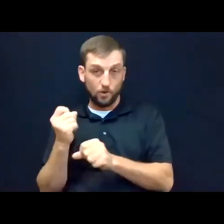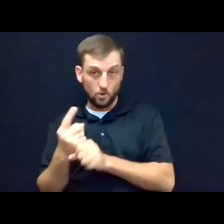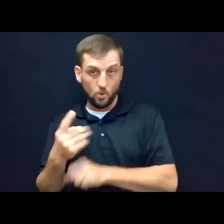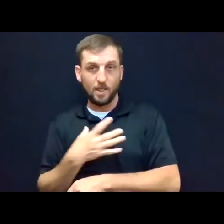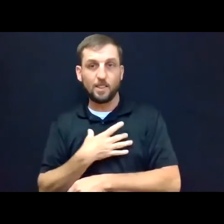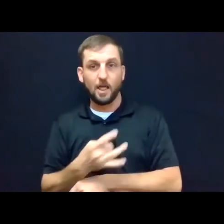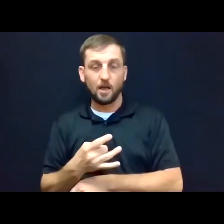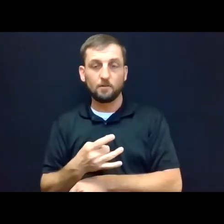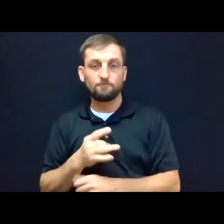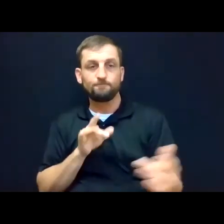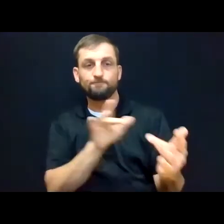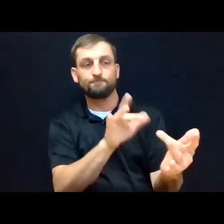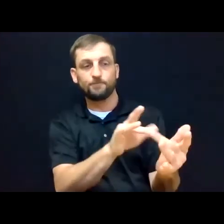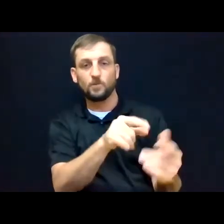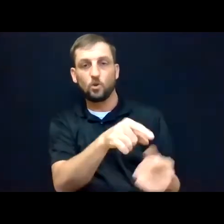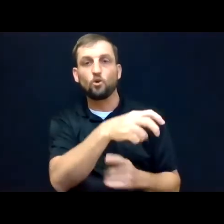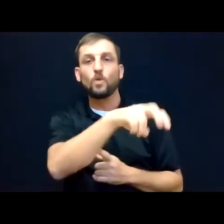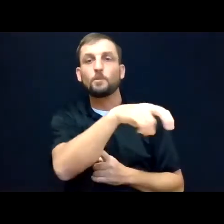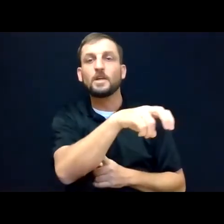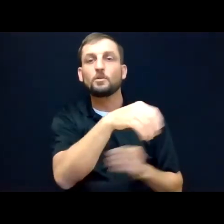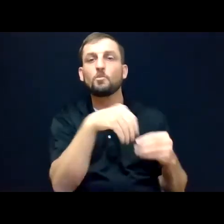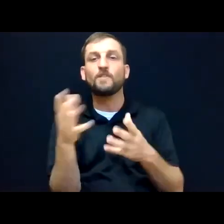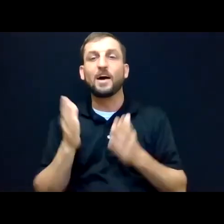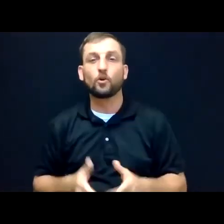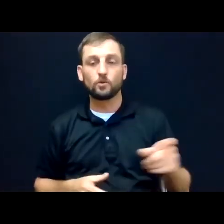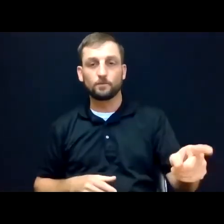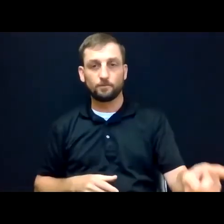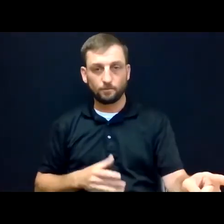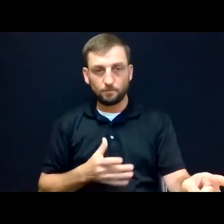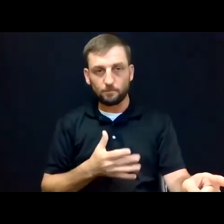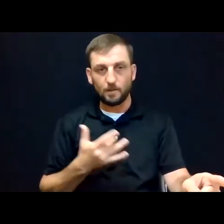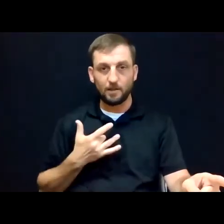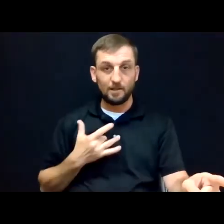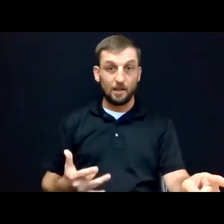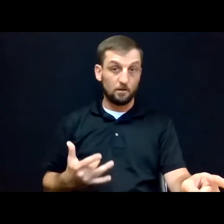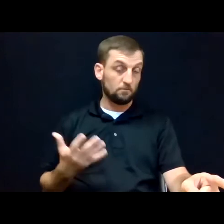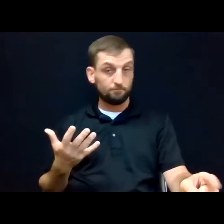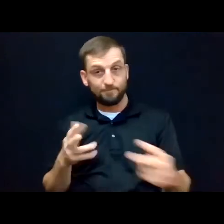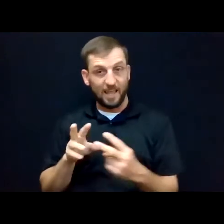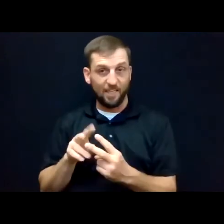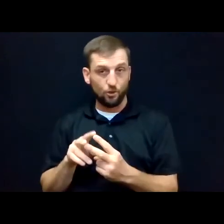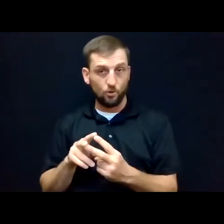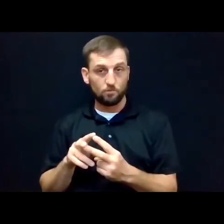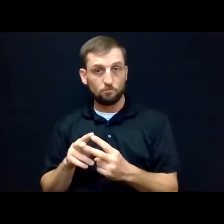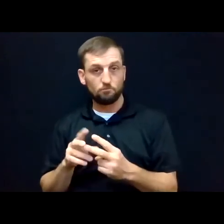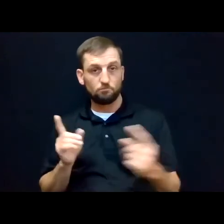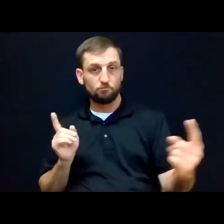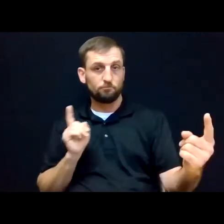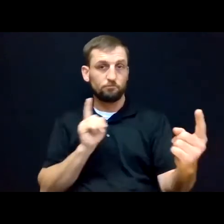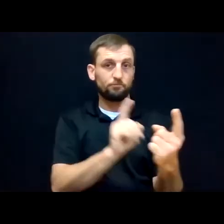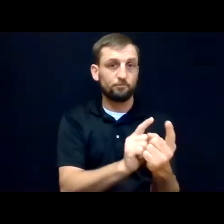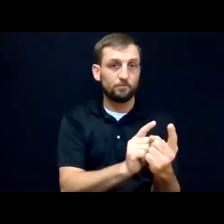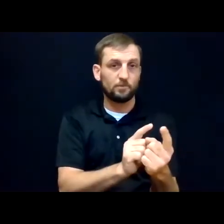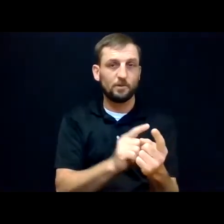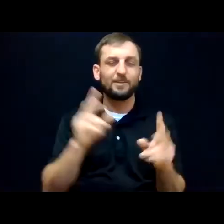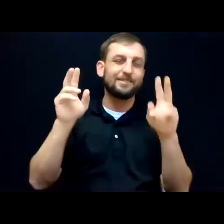our transportation providers. We tend to either make a in-person, I mean, you would call it a site